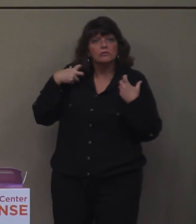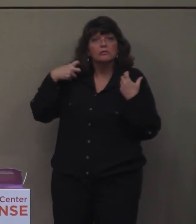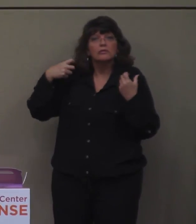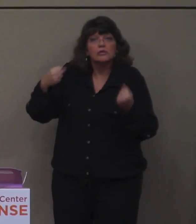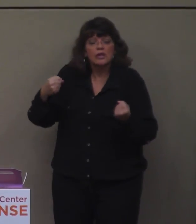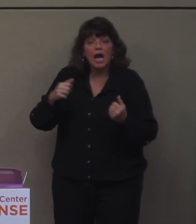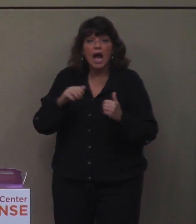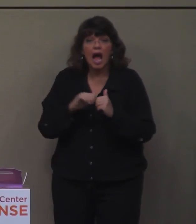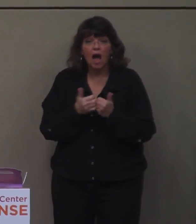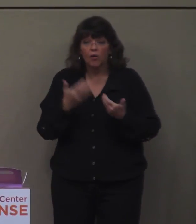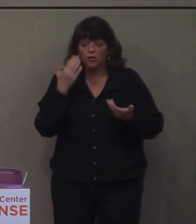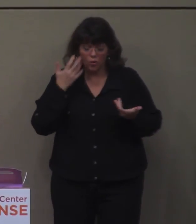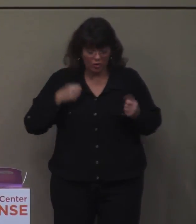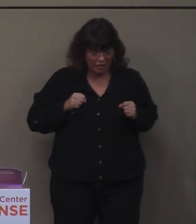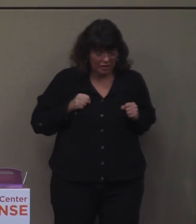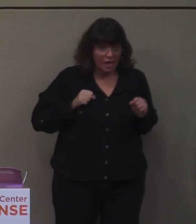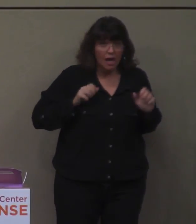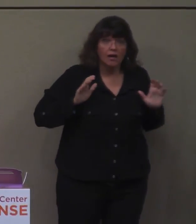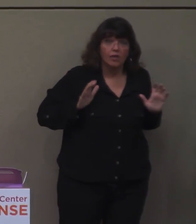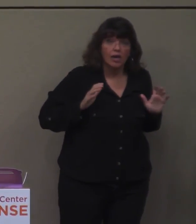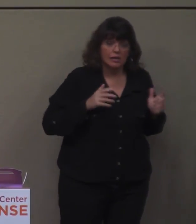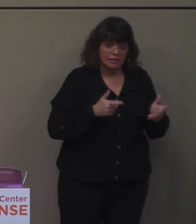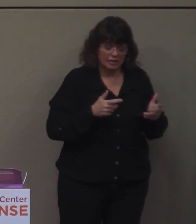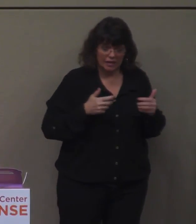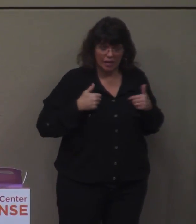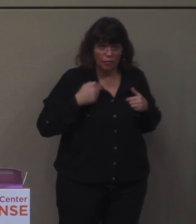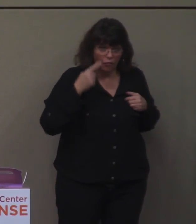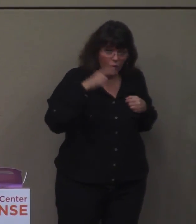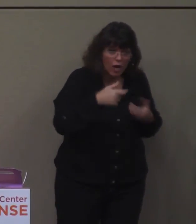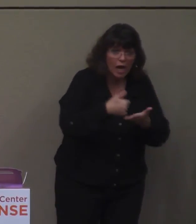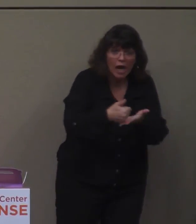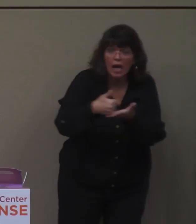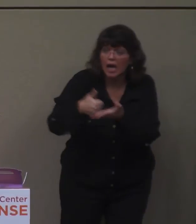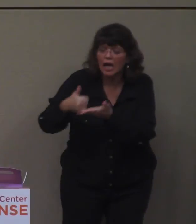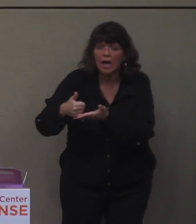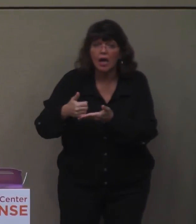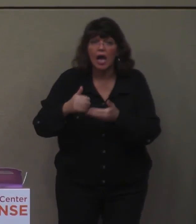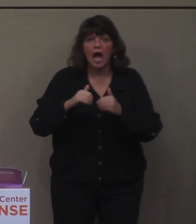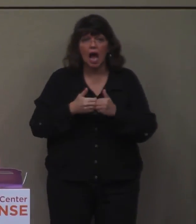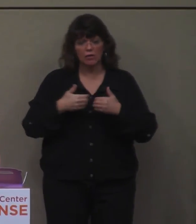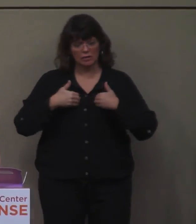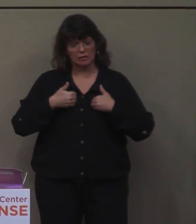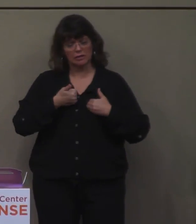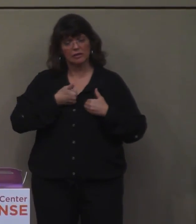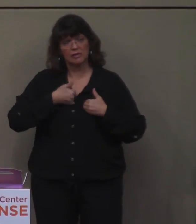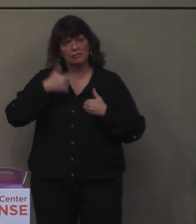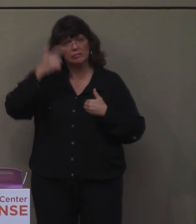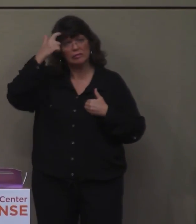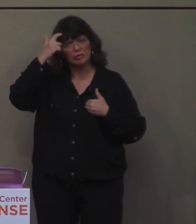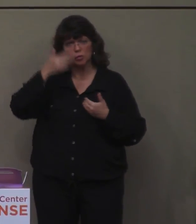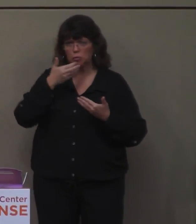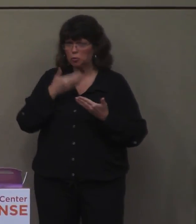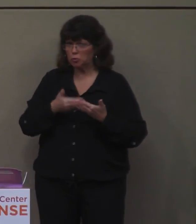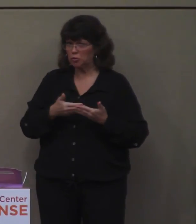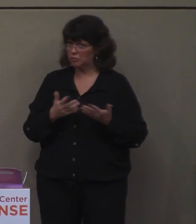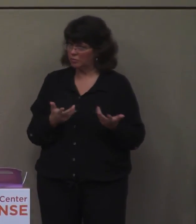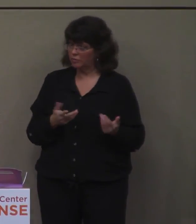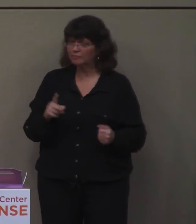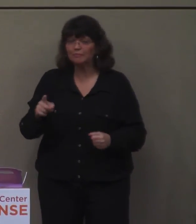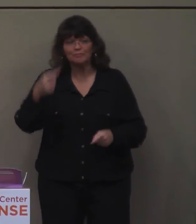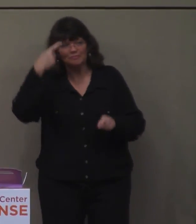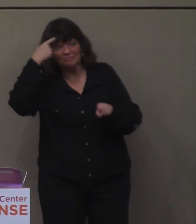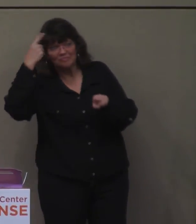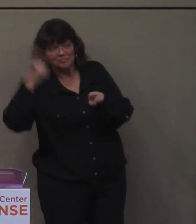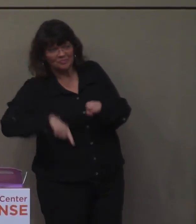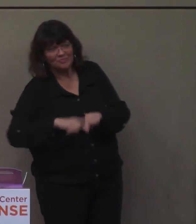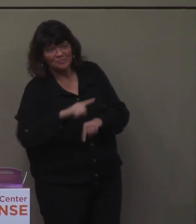of themselves. How important is keeping yourself mentally healthy as well? Yeah, no, yes, I 100% agree. You know, I'm